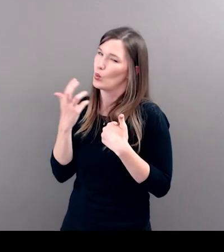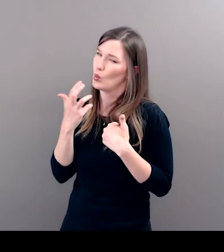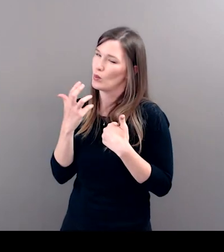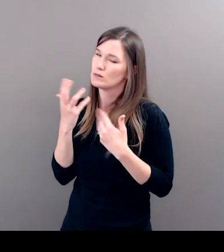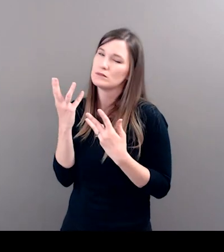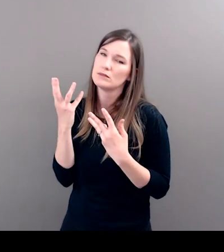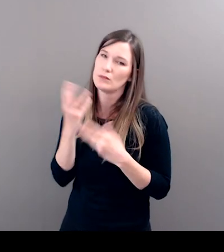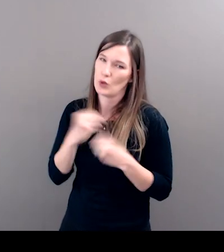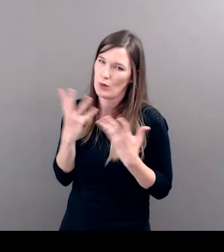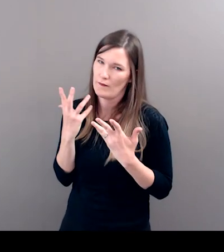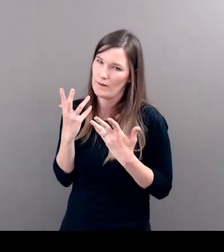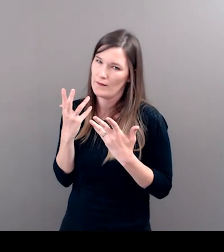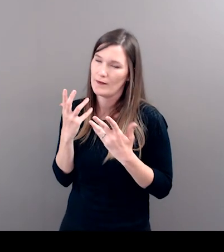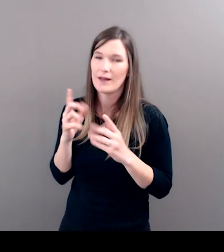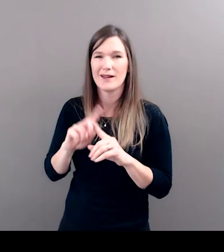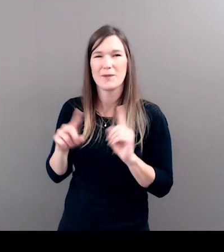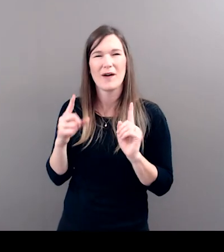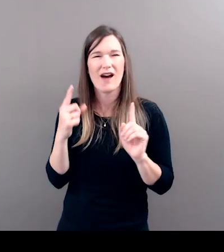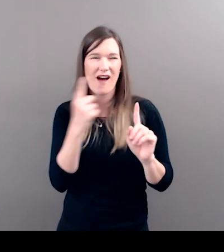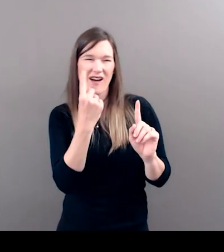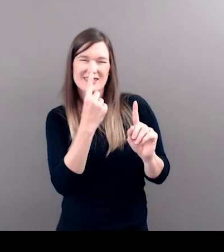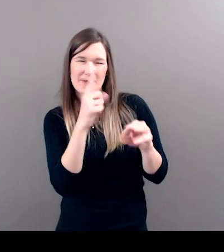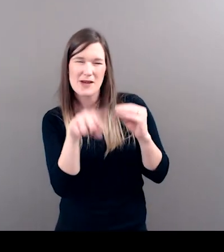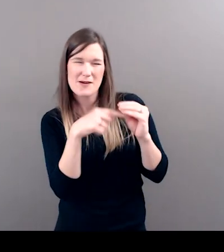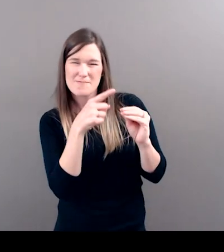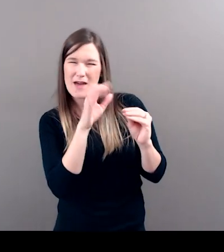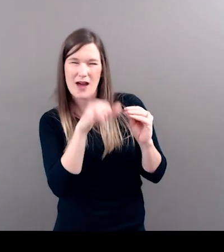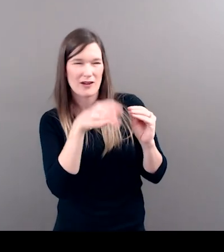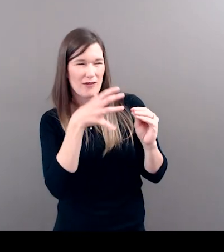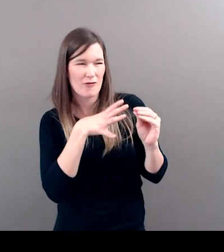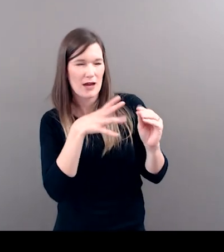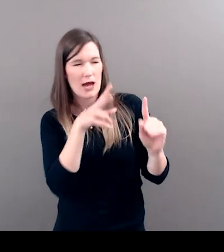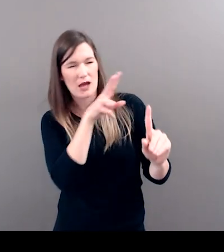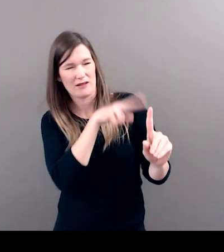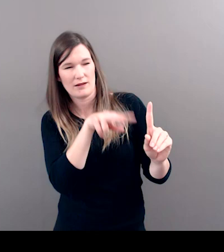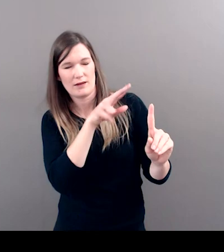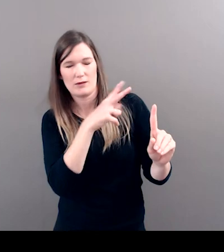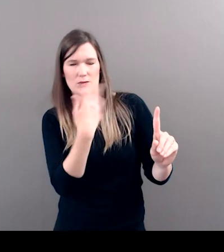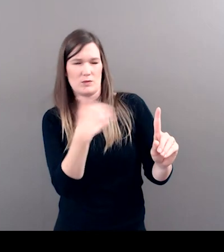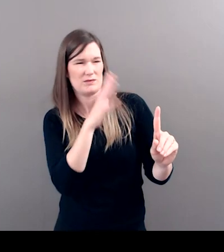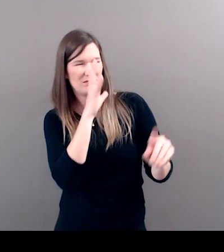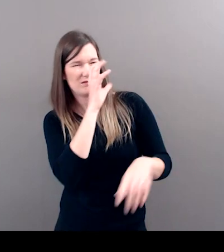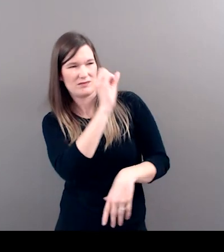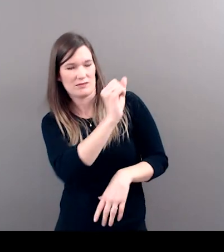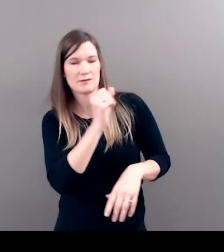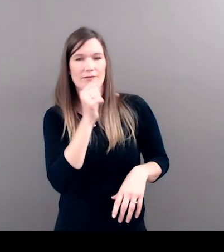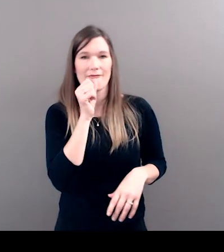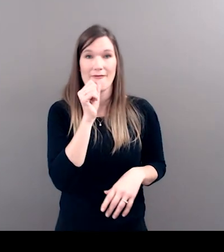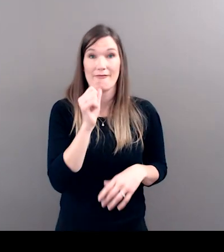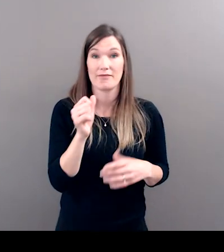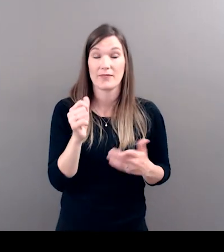But there was something about it. You know what? And I don't even know this is fact. I'm guessing, because I never met her,